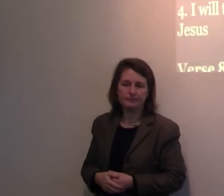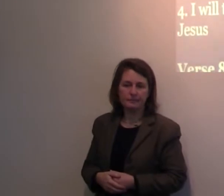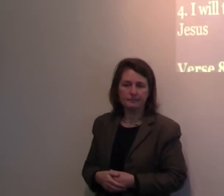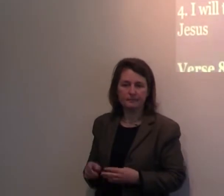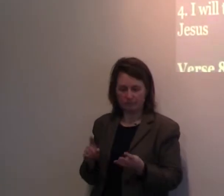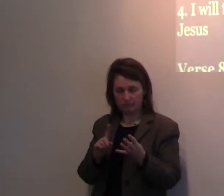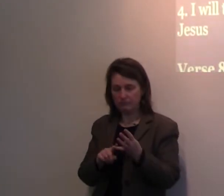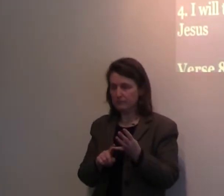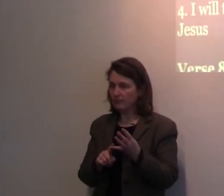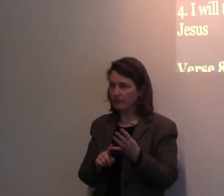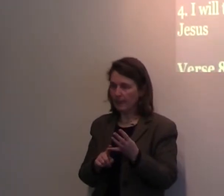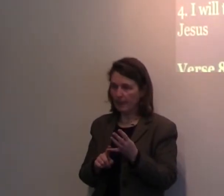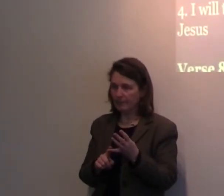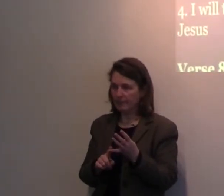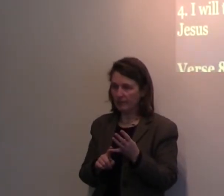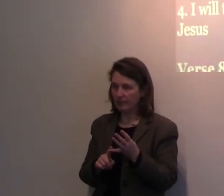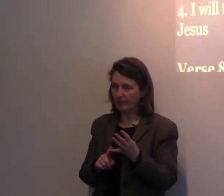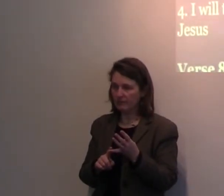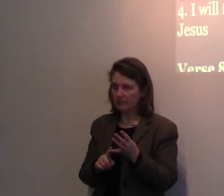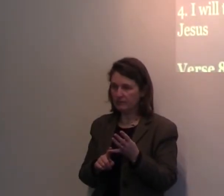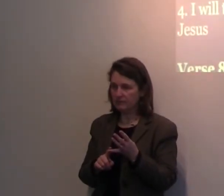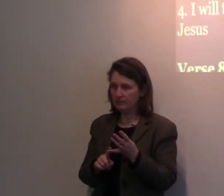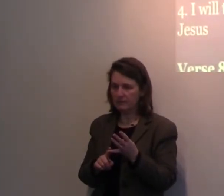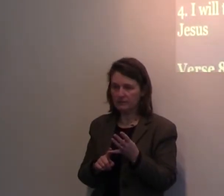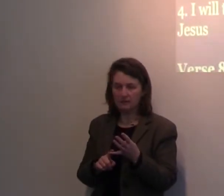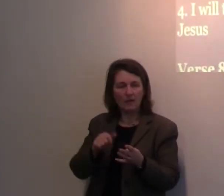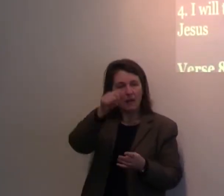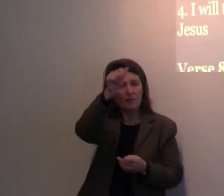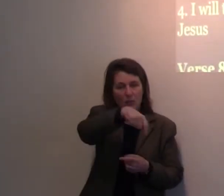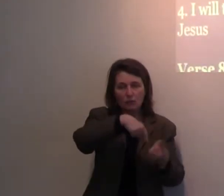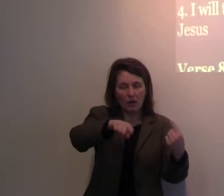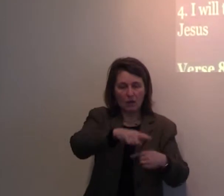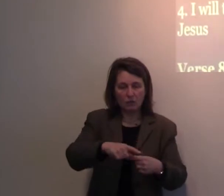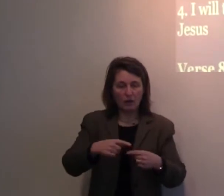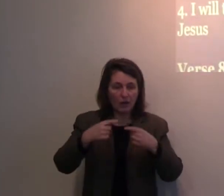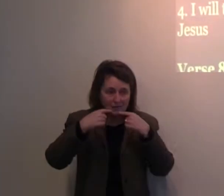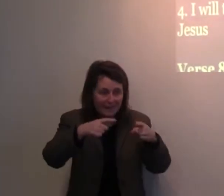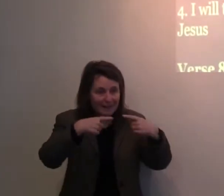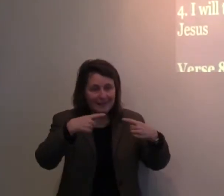And number four, I will tell other people about the Lord Jesus.